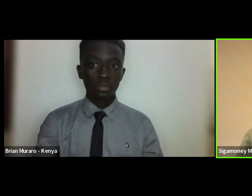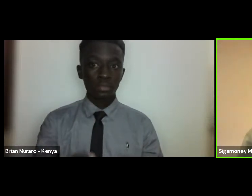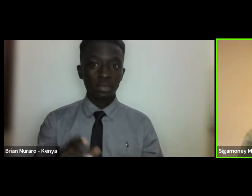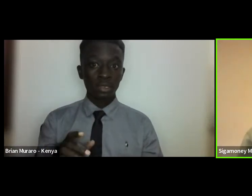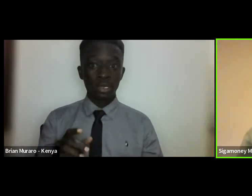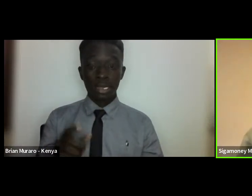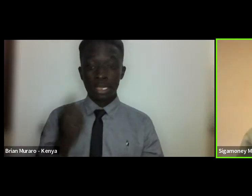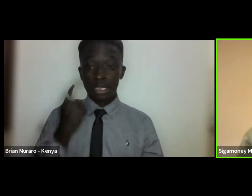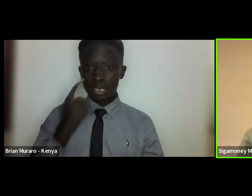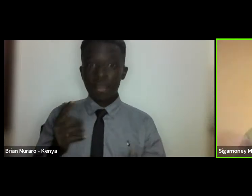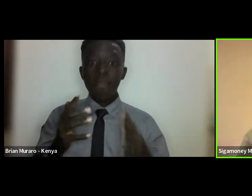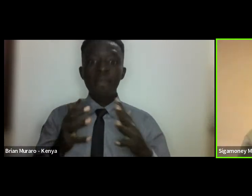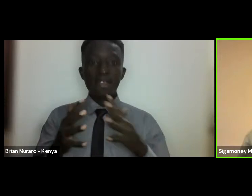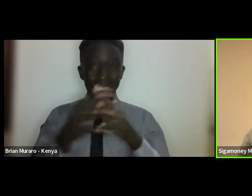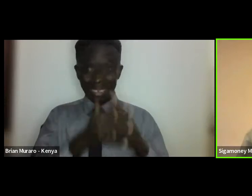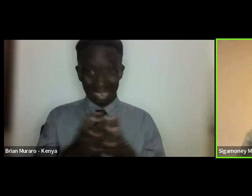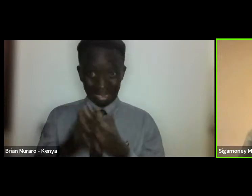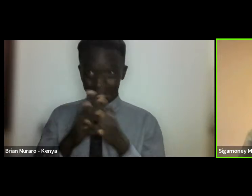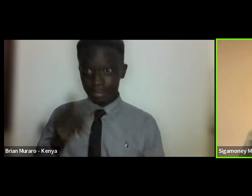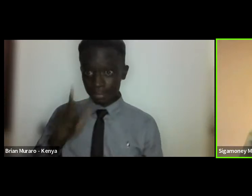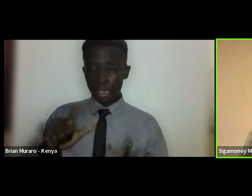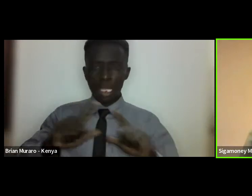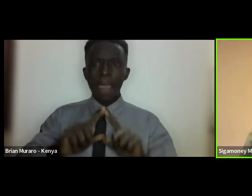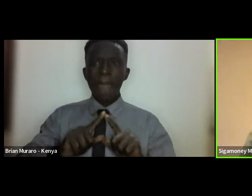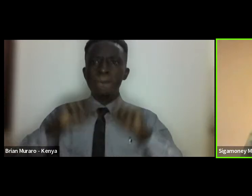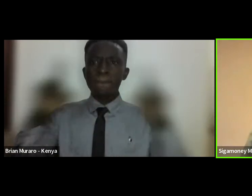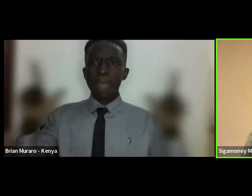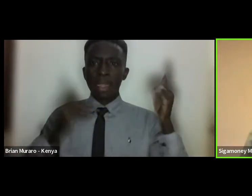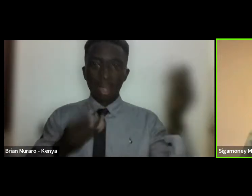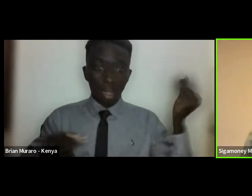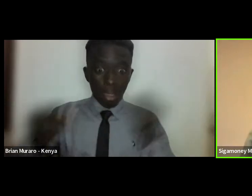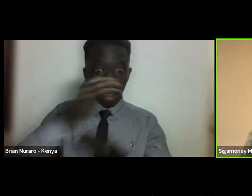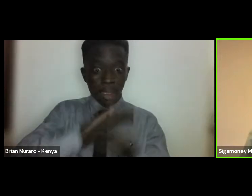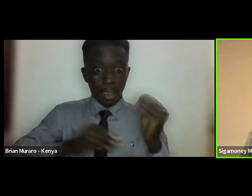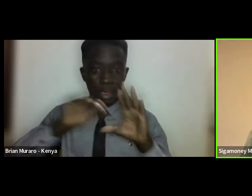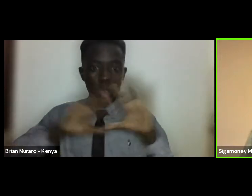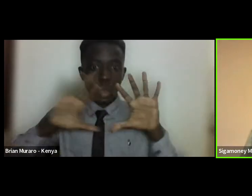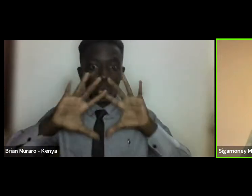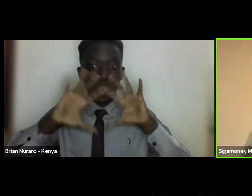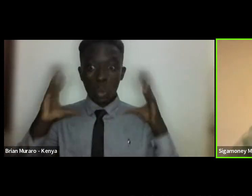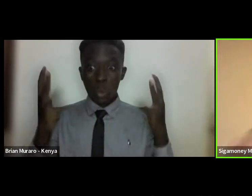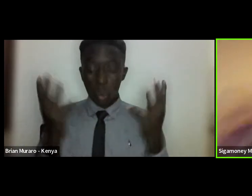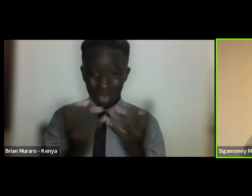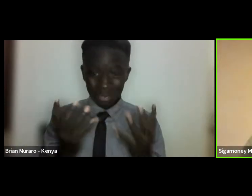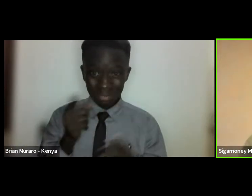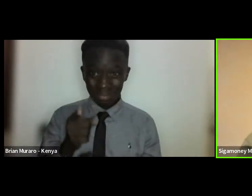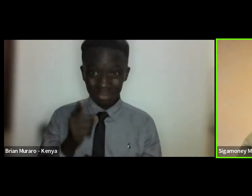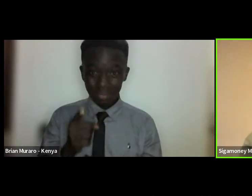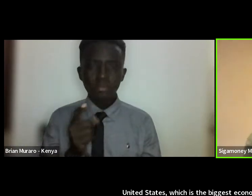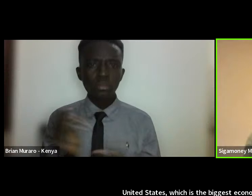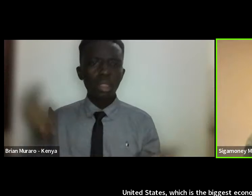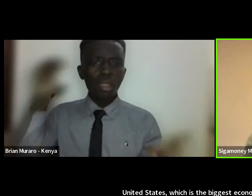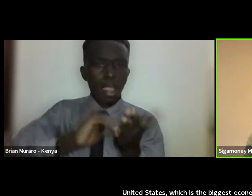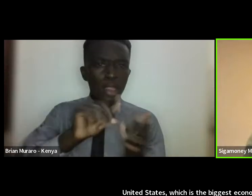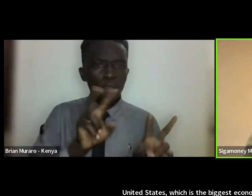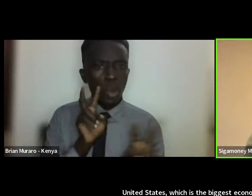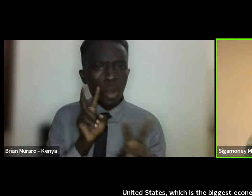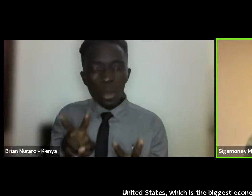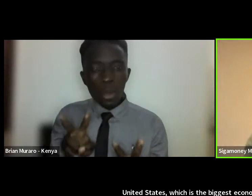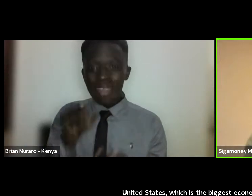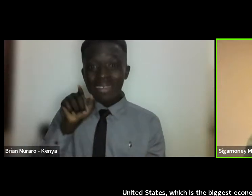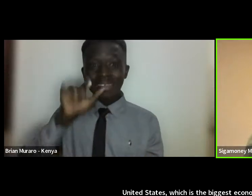United States, which is the biggest economy in the world, if I'm correct. And then you look at a country like South Africa, there are so